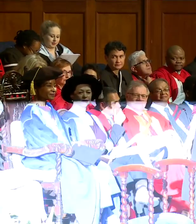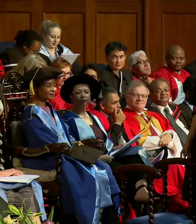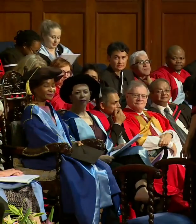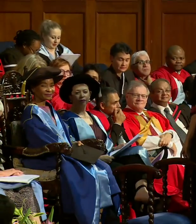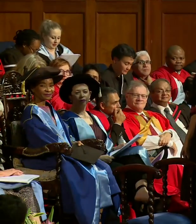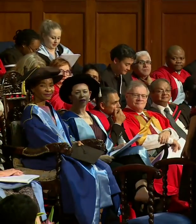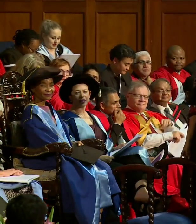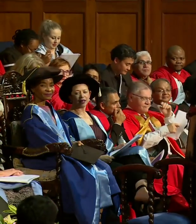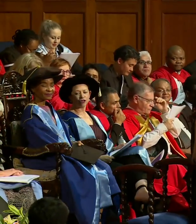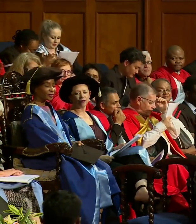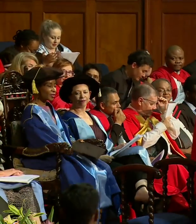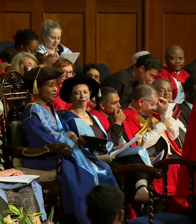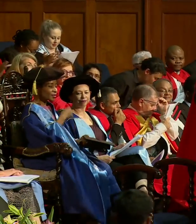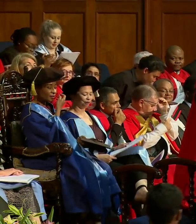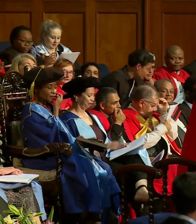Sachin Govinder.